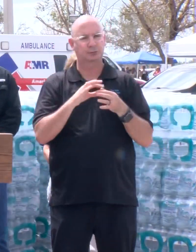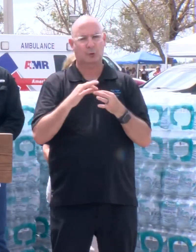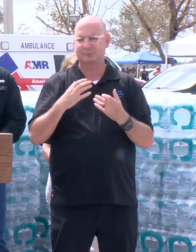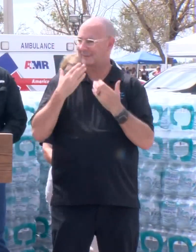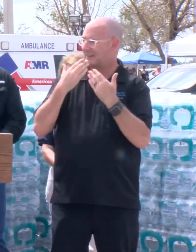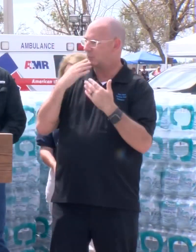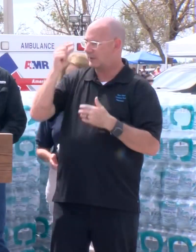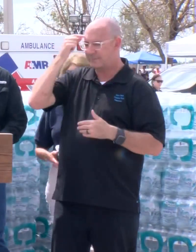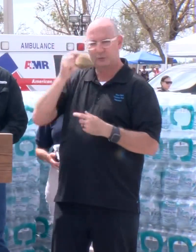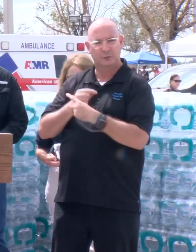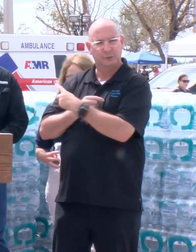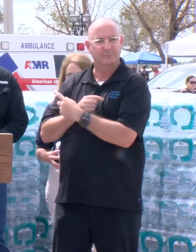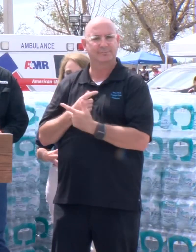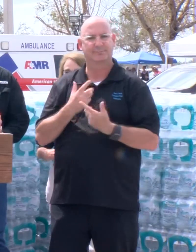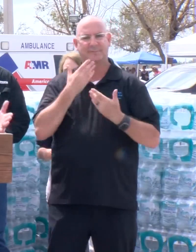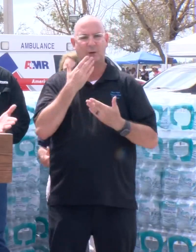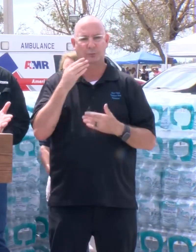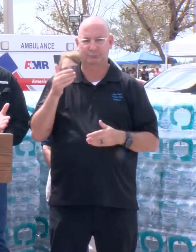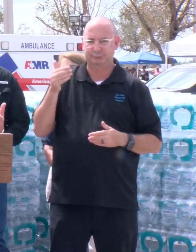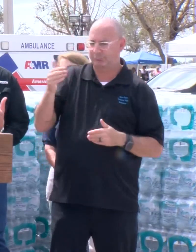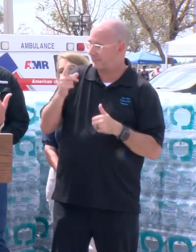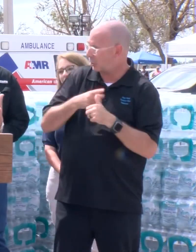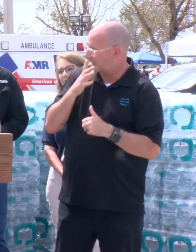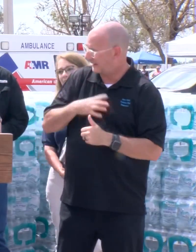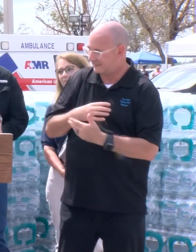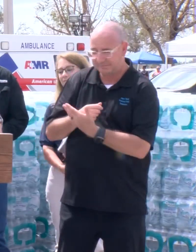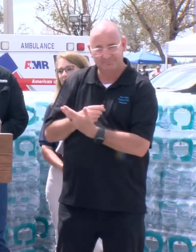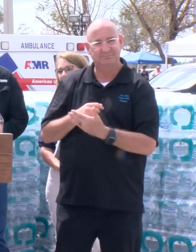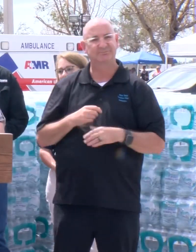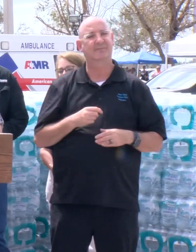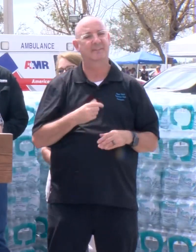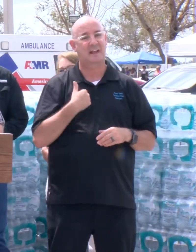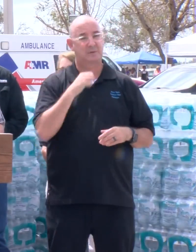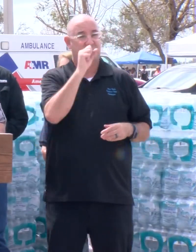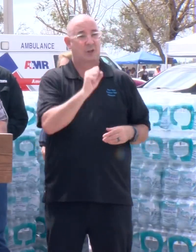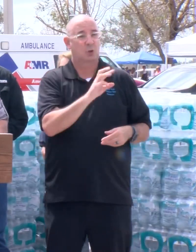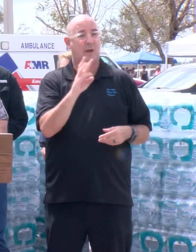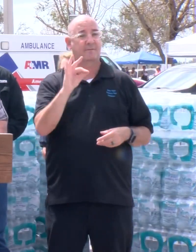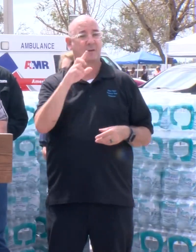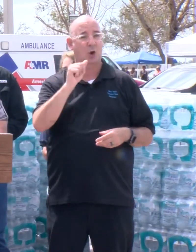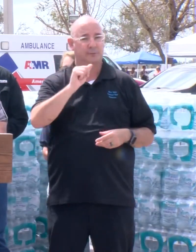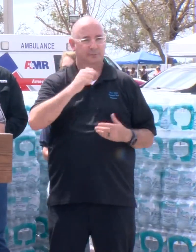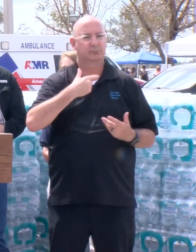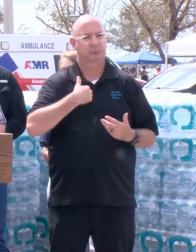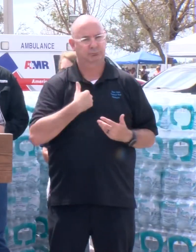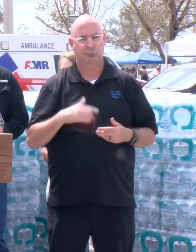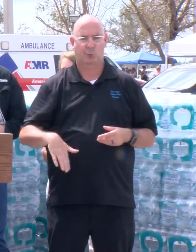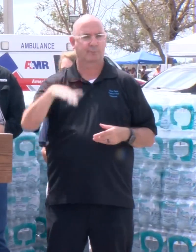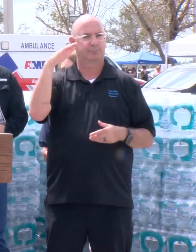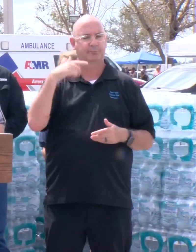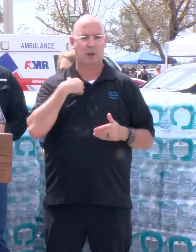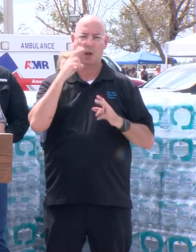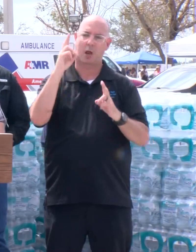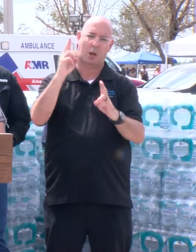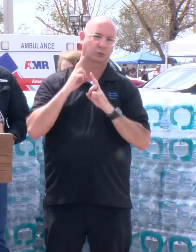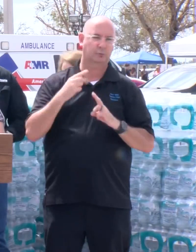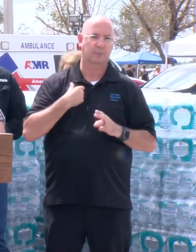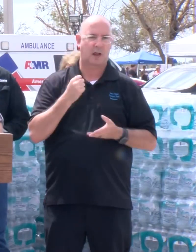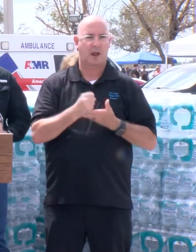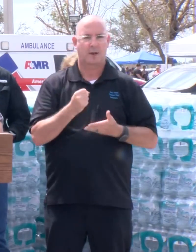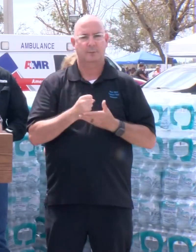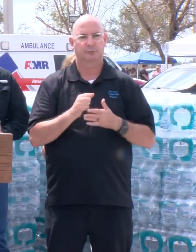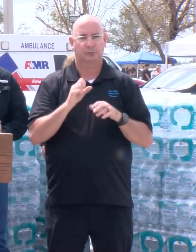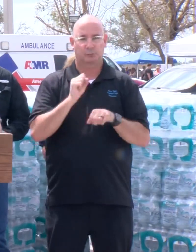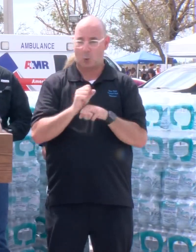to Southwest Florida and the impacted areas. As a Southwest Floridian, I'm honored to be in this position to be able to help but I'm more honored to work alongside them because of the leadership they've